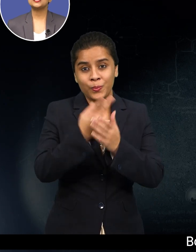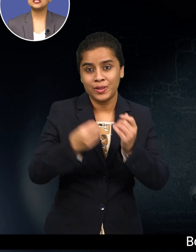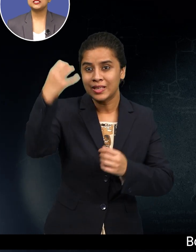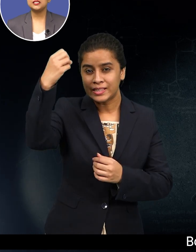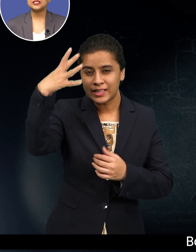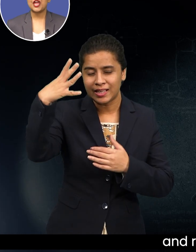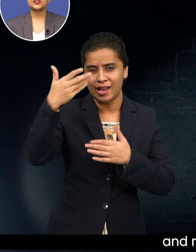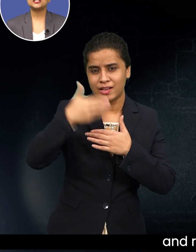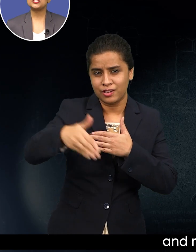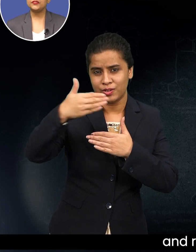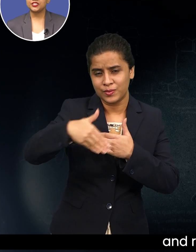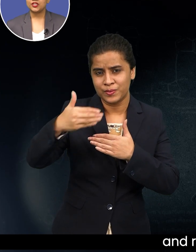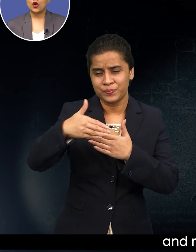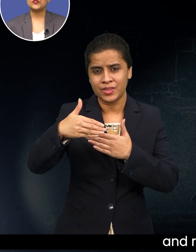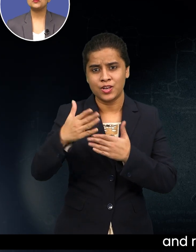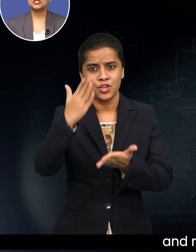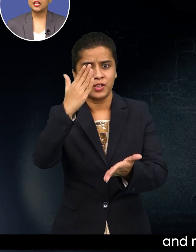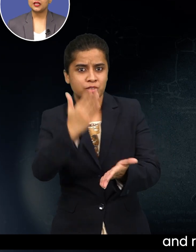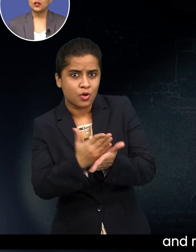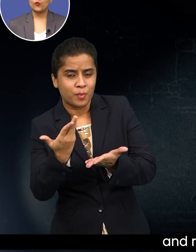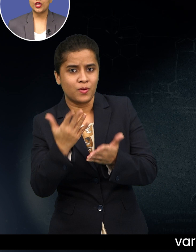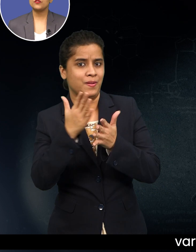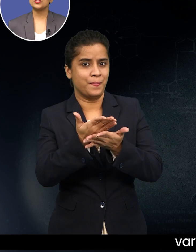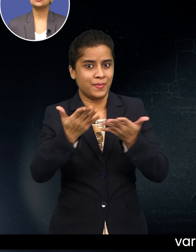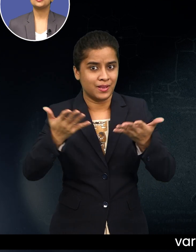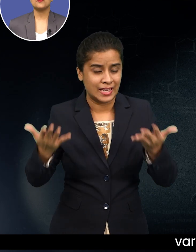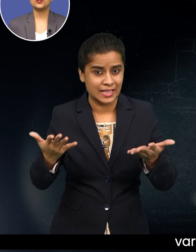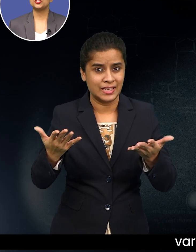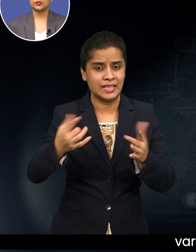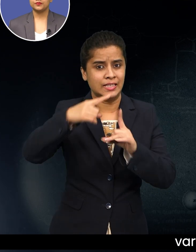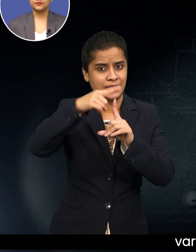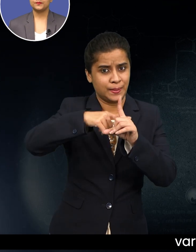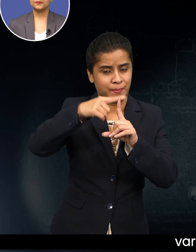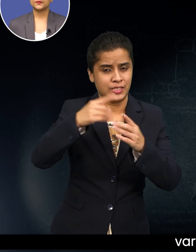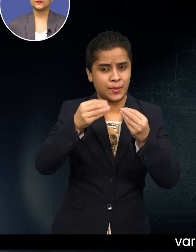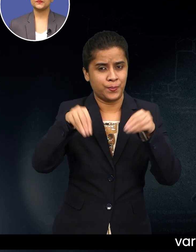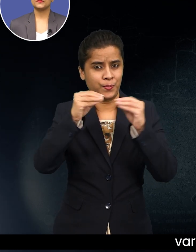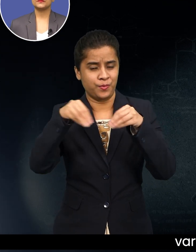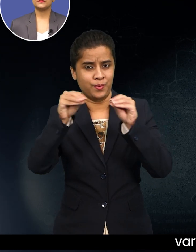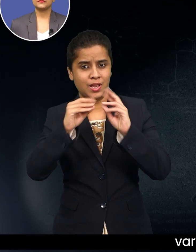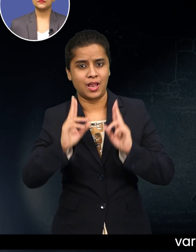Both the resistance and resistivity of a material vary with temperature.